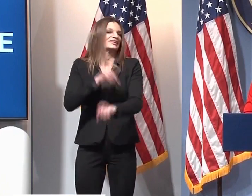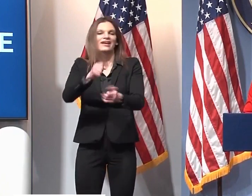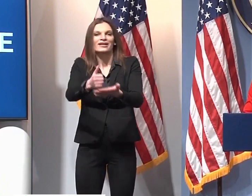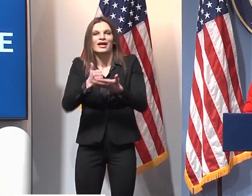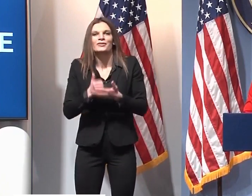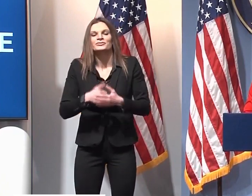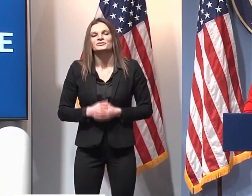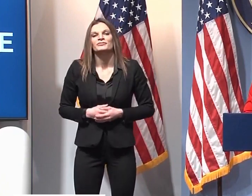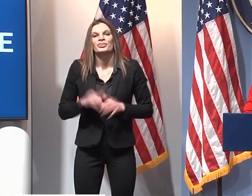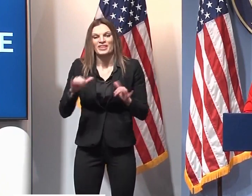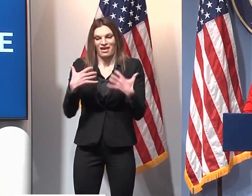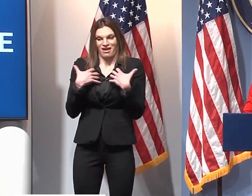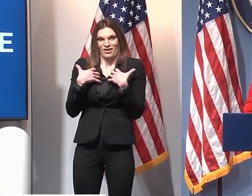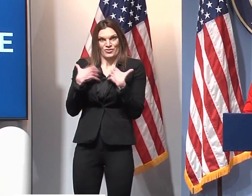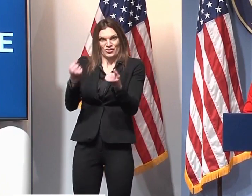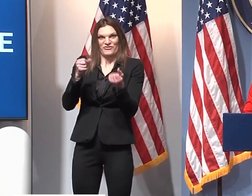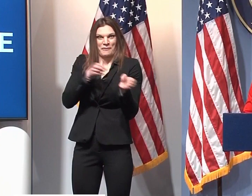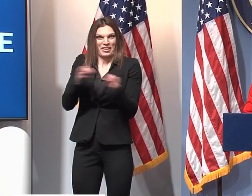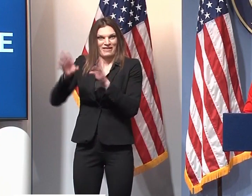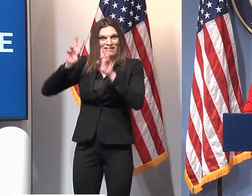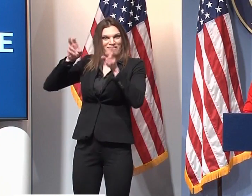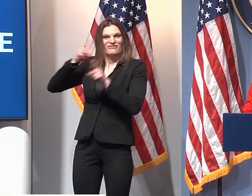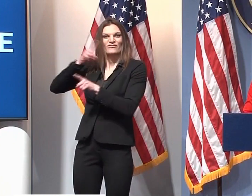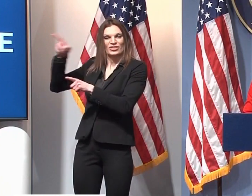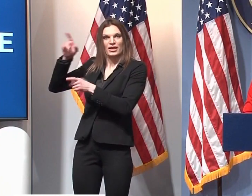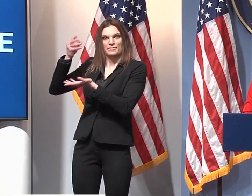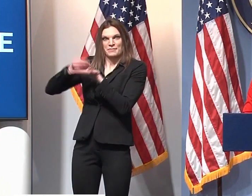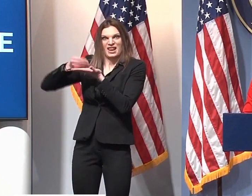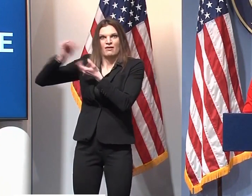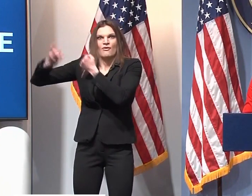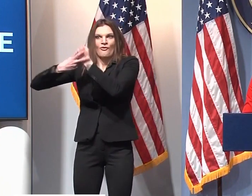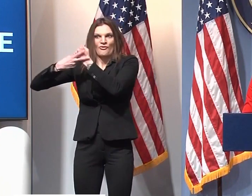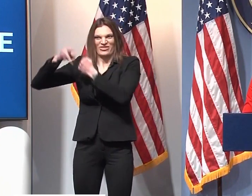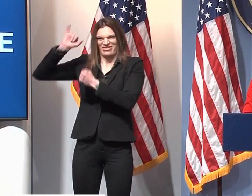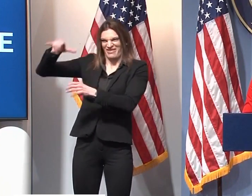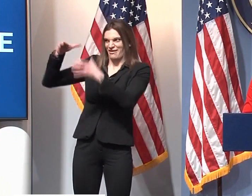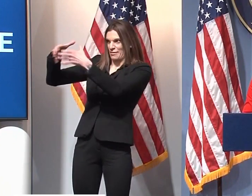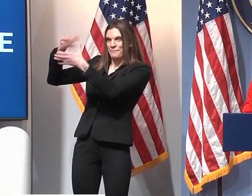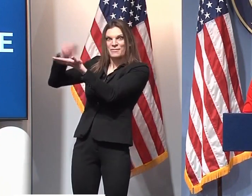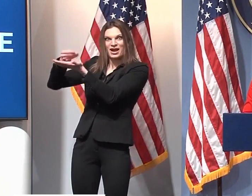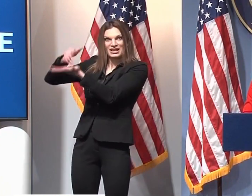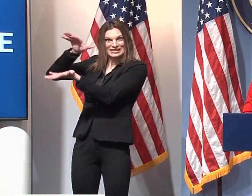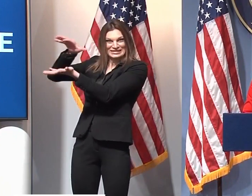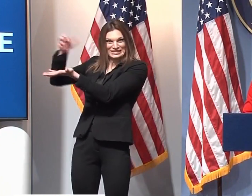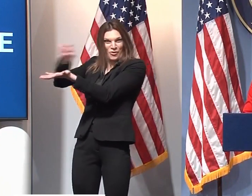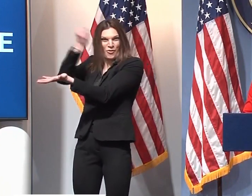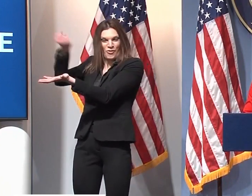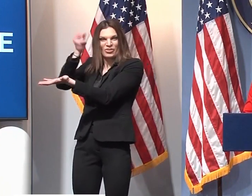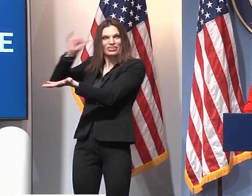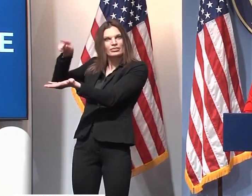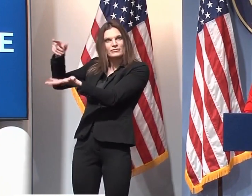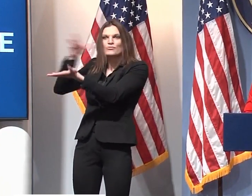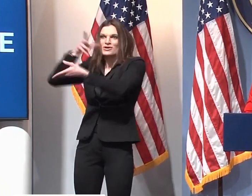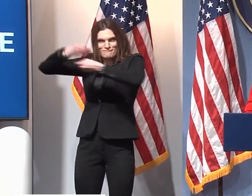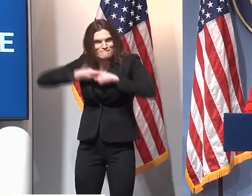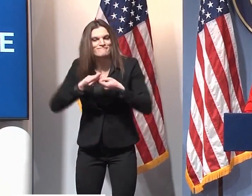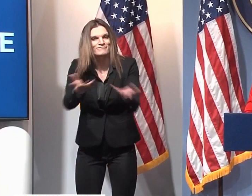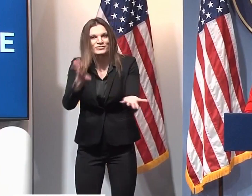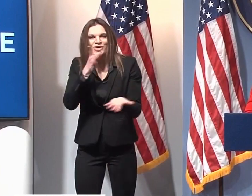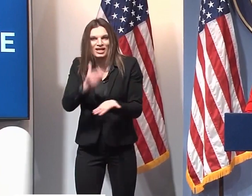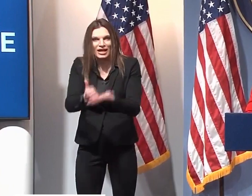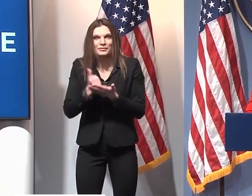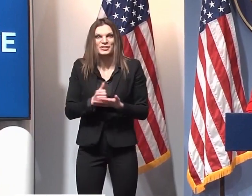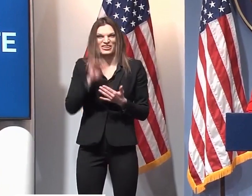recovery plan is the linchpin to all of that. And so I will always take input, but what we really need right now